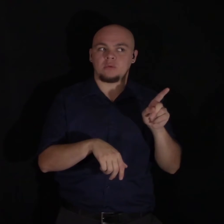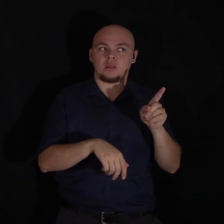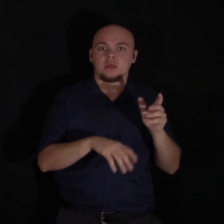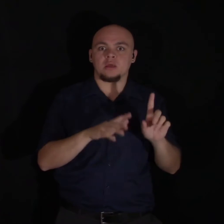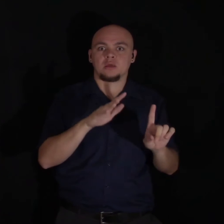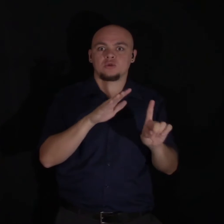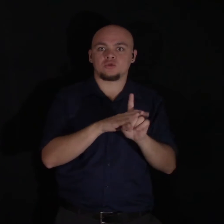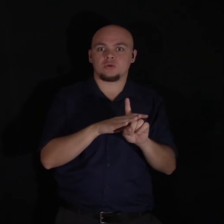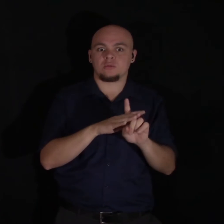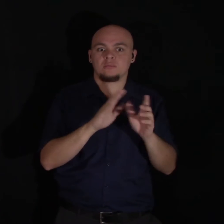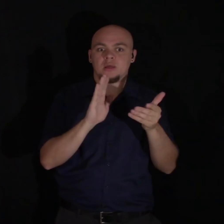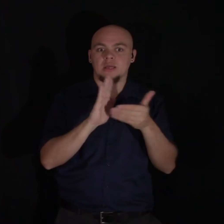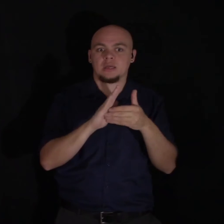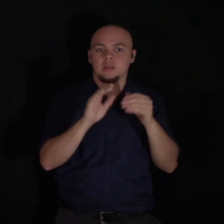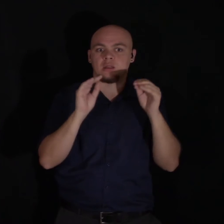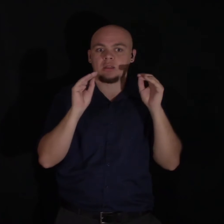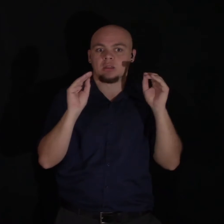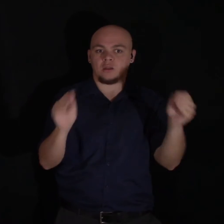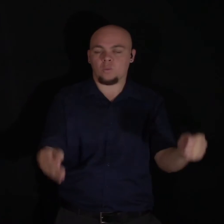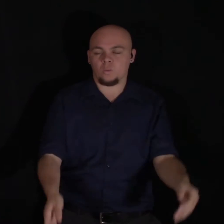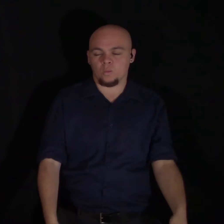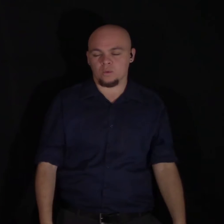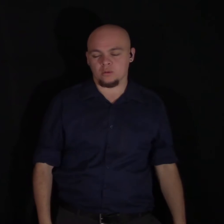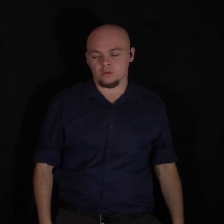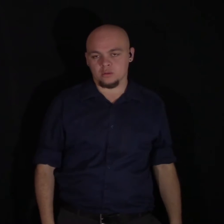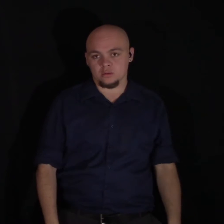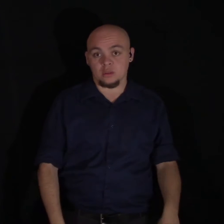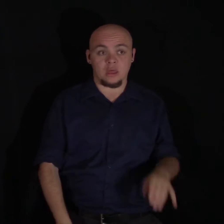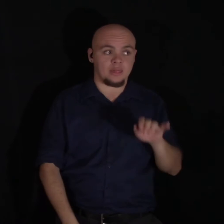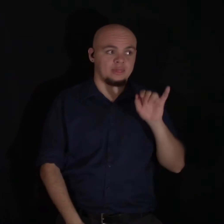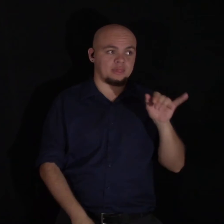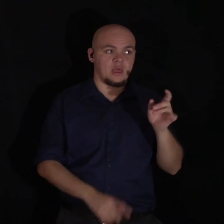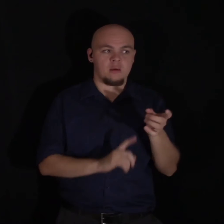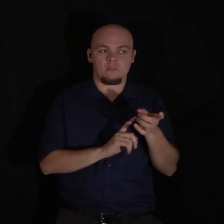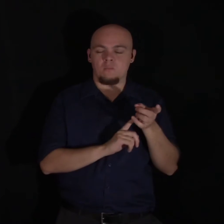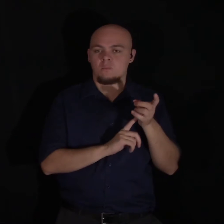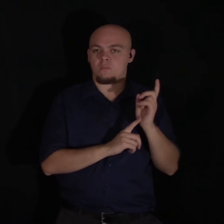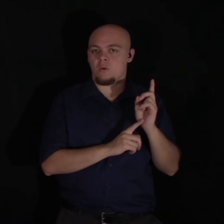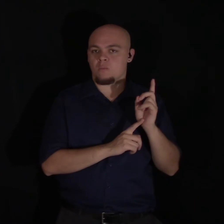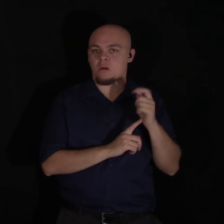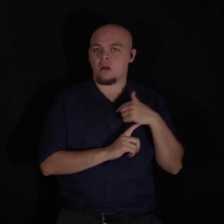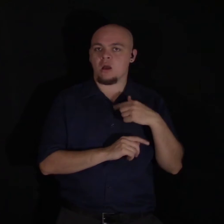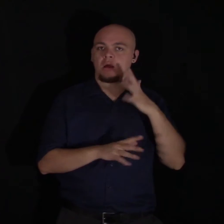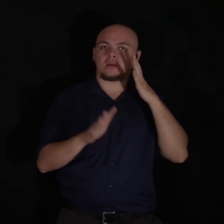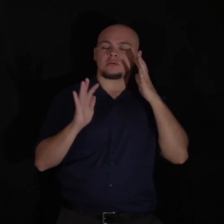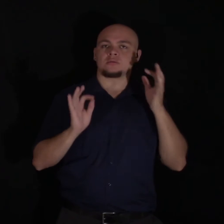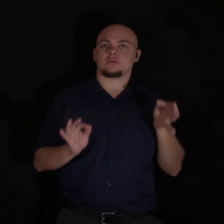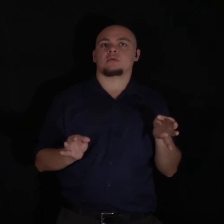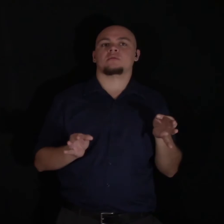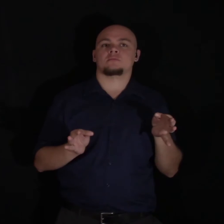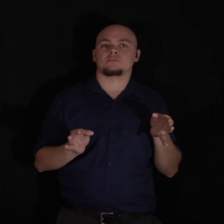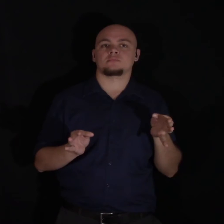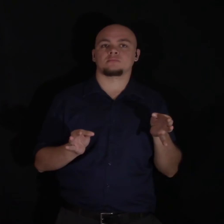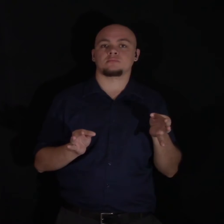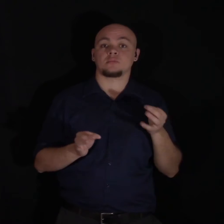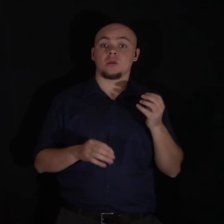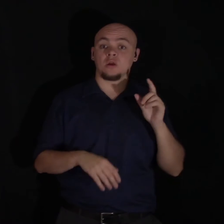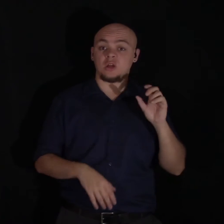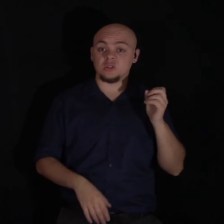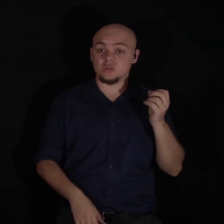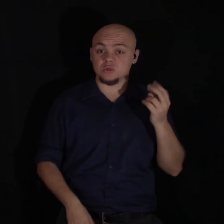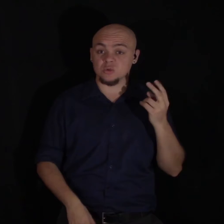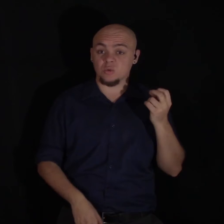no-show again. It was in that moment that I decided, after